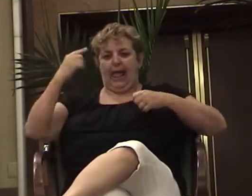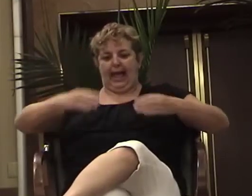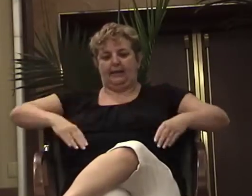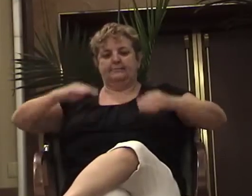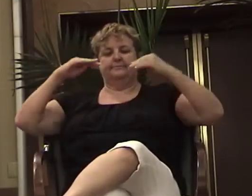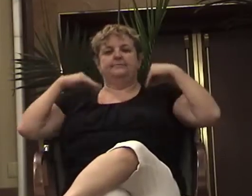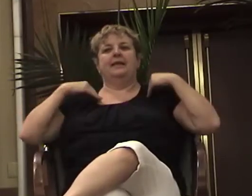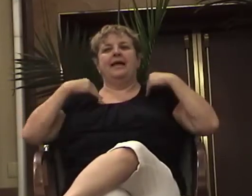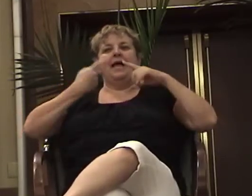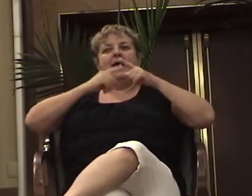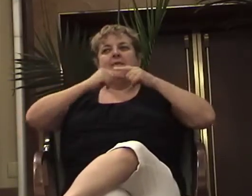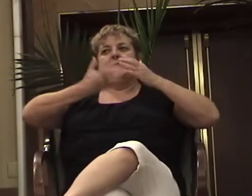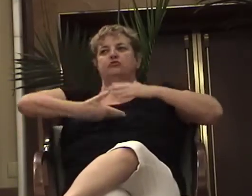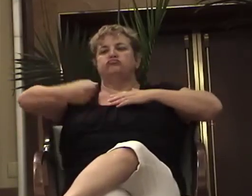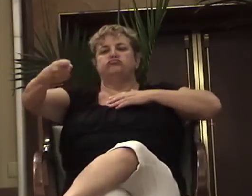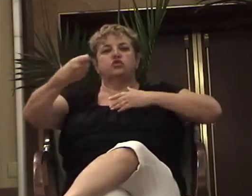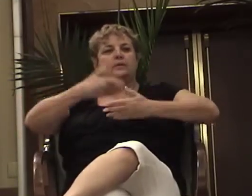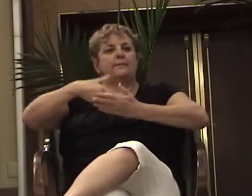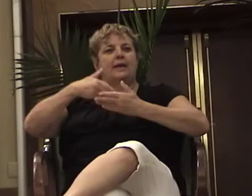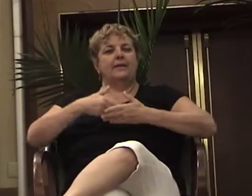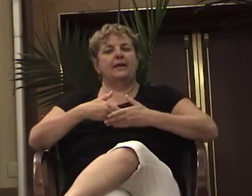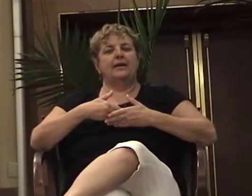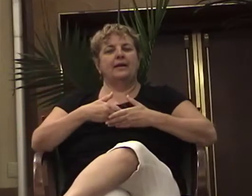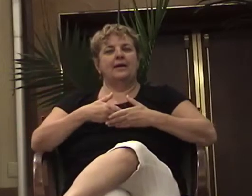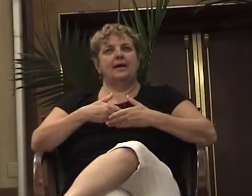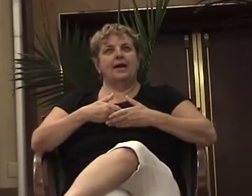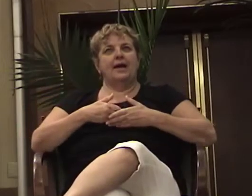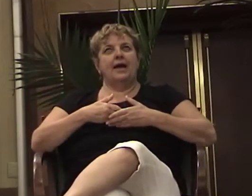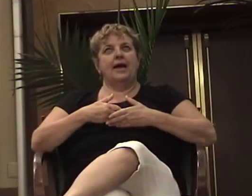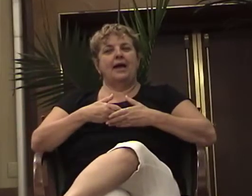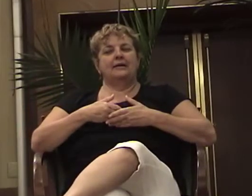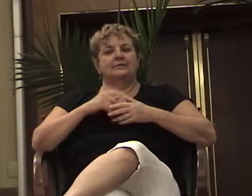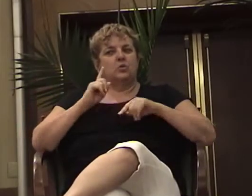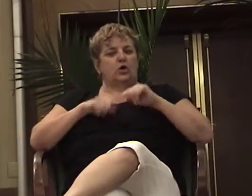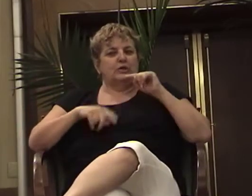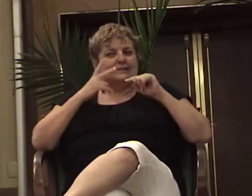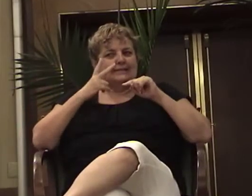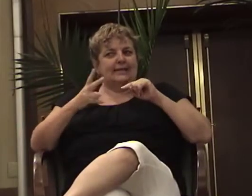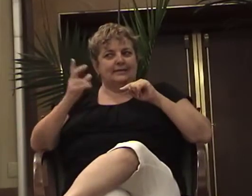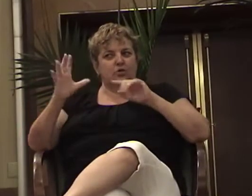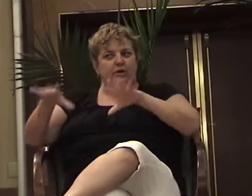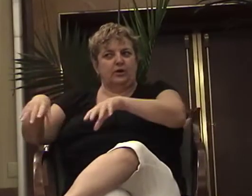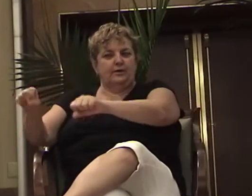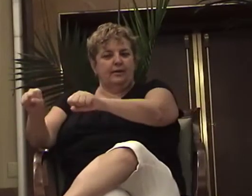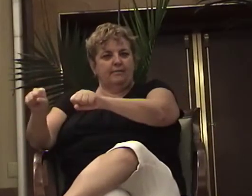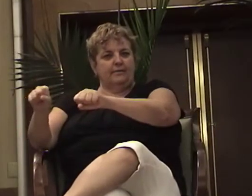hair. And I remember thinking to myself, I wish I could do something for her.